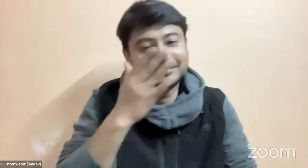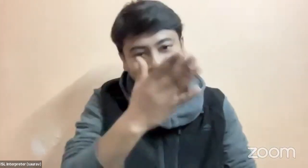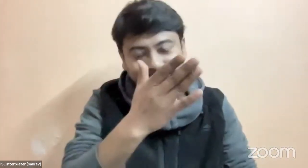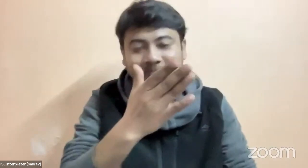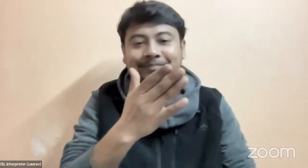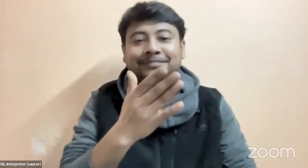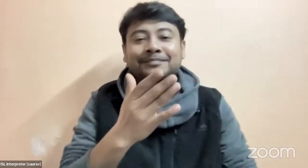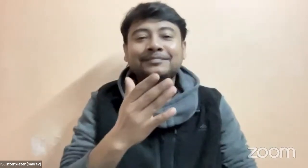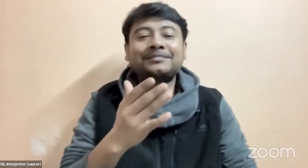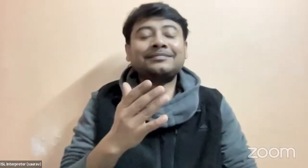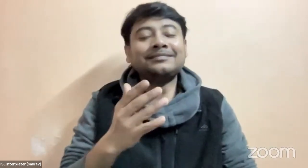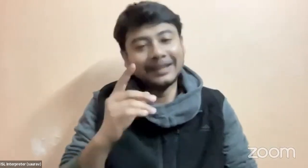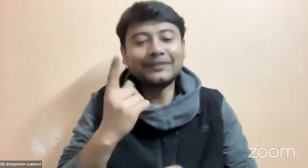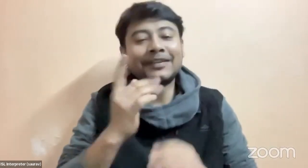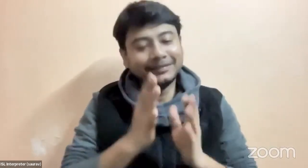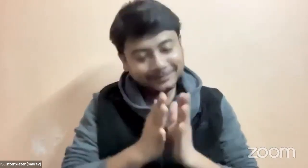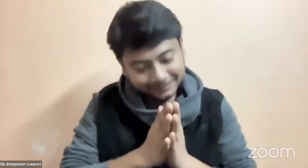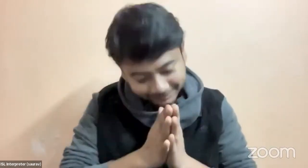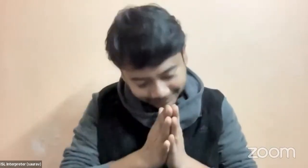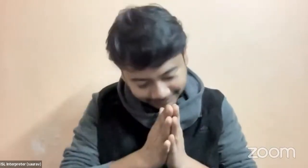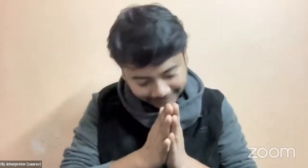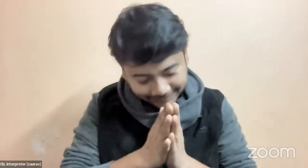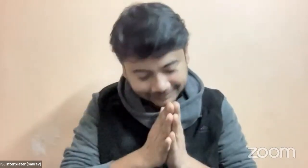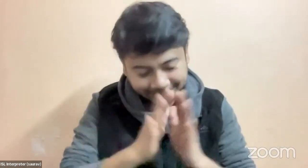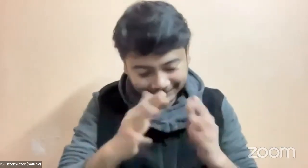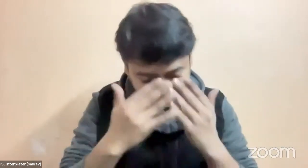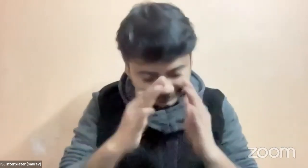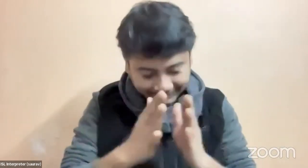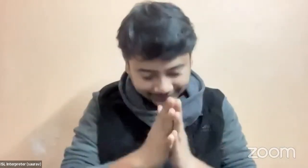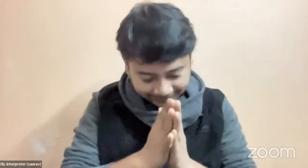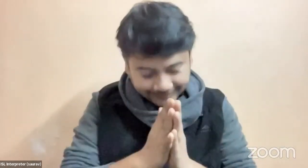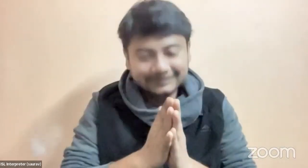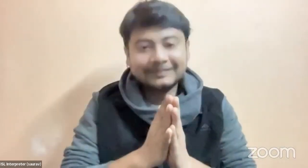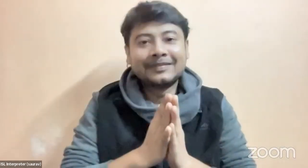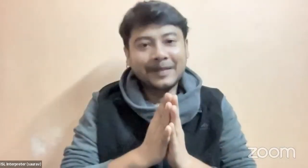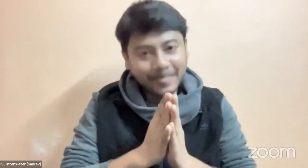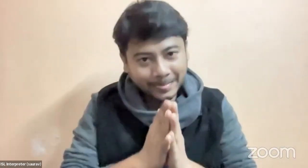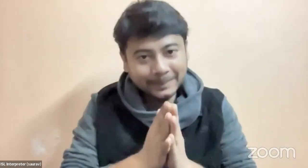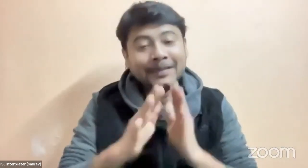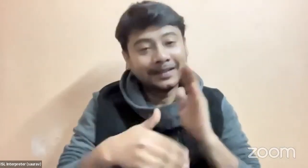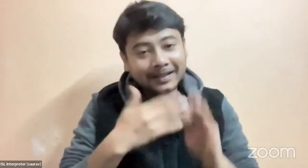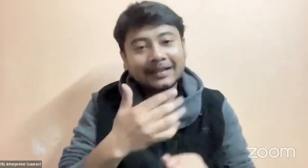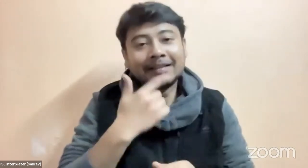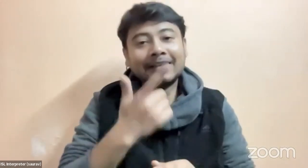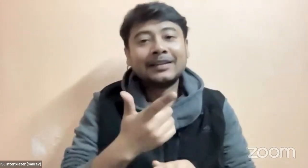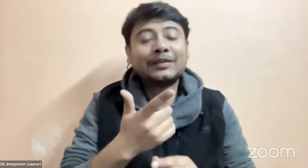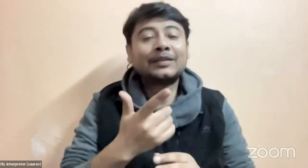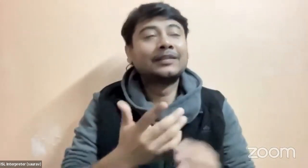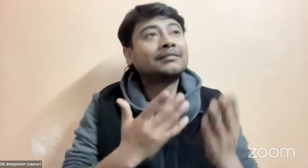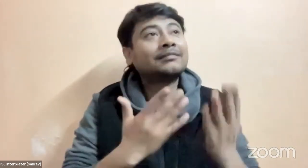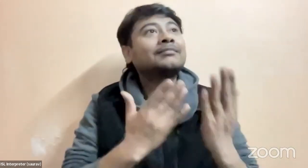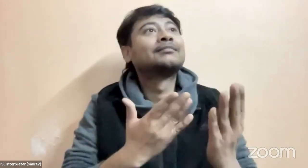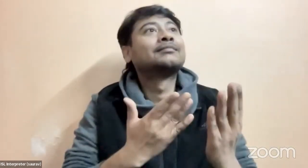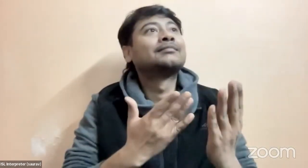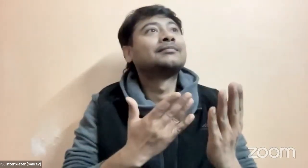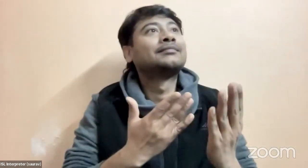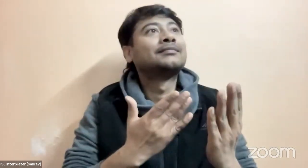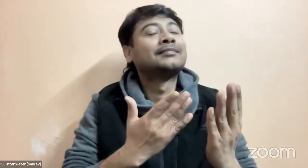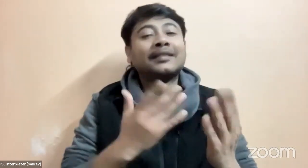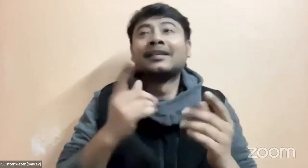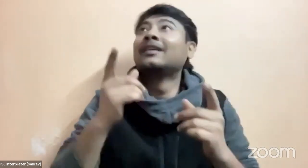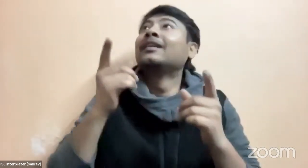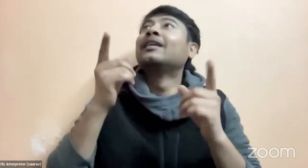And he pays his obeisances, does namaskar. He says, oh, most powerful, oh, greatest of all the